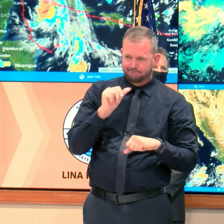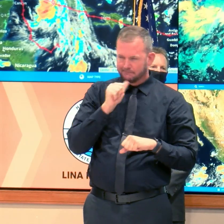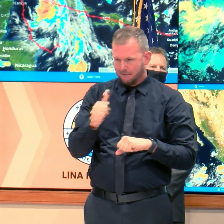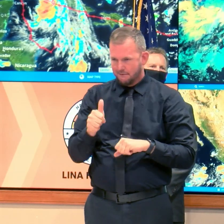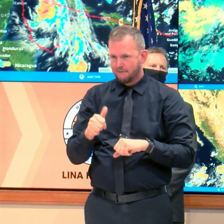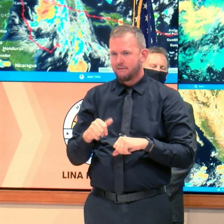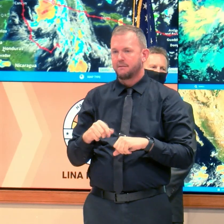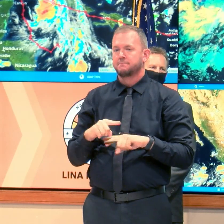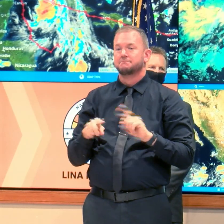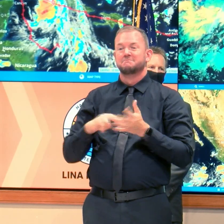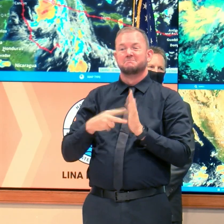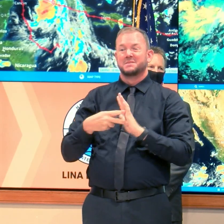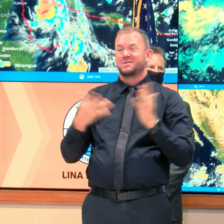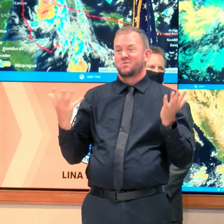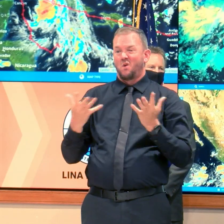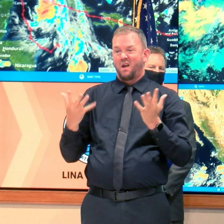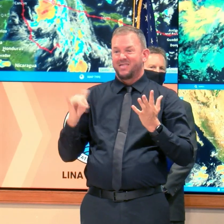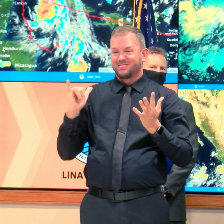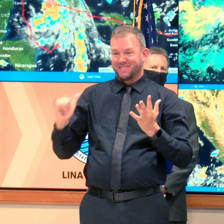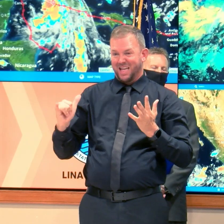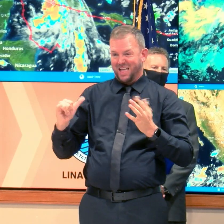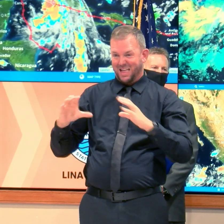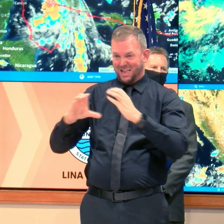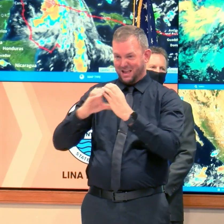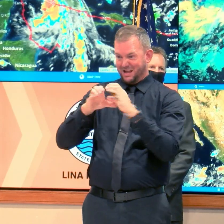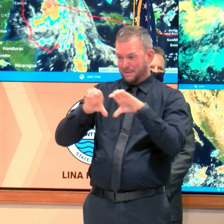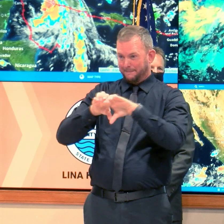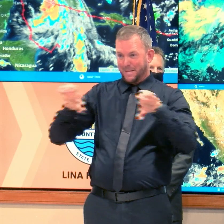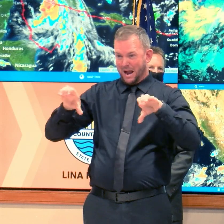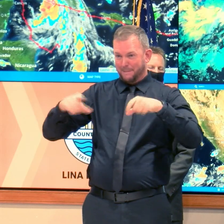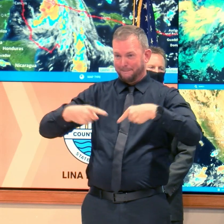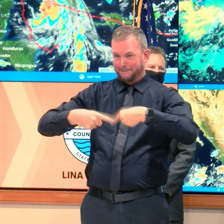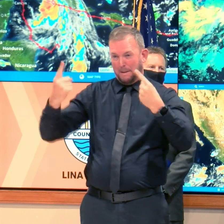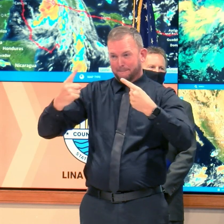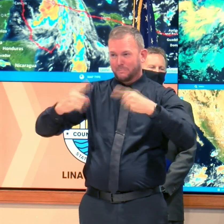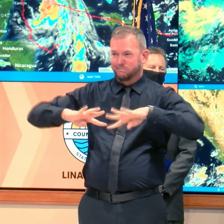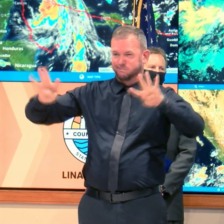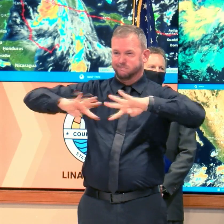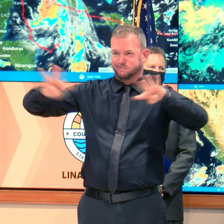out as much. Doesn't mean you shouldn't be cautious and very careful,